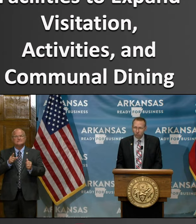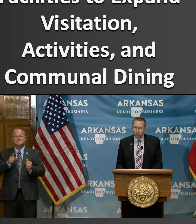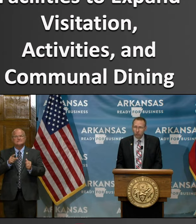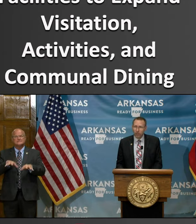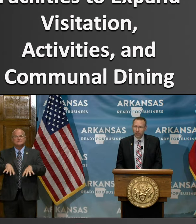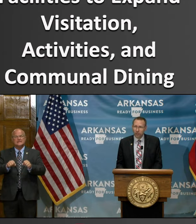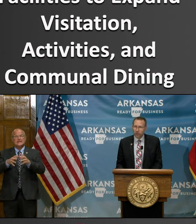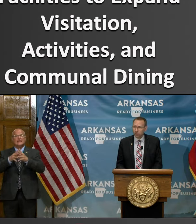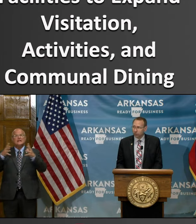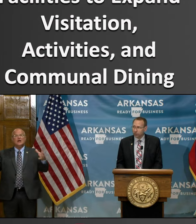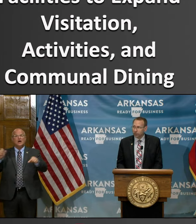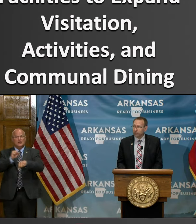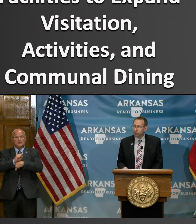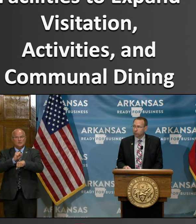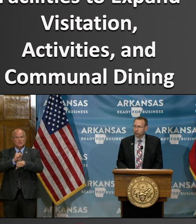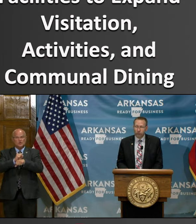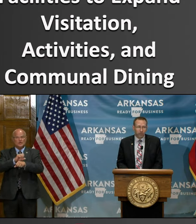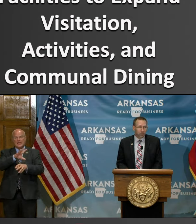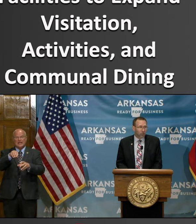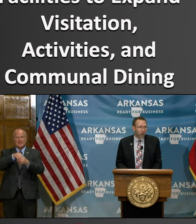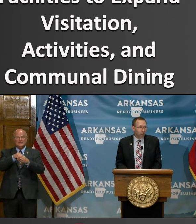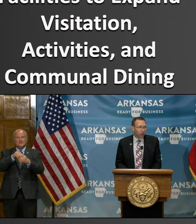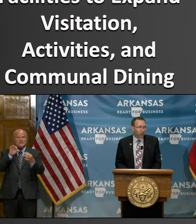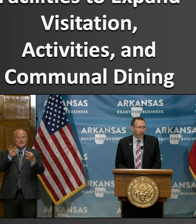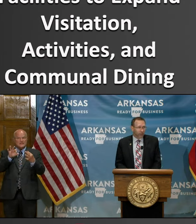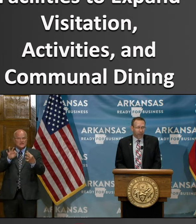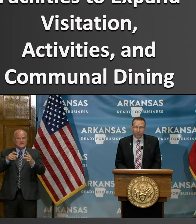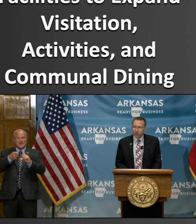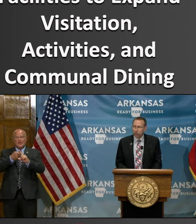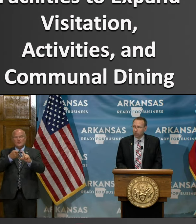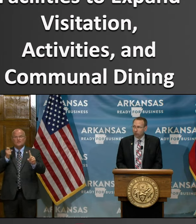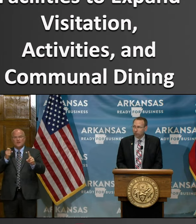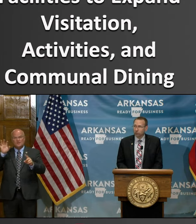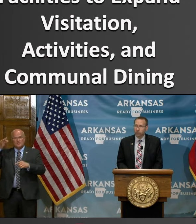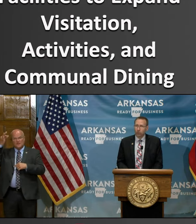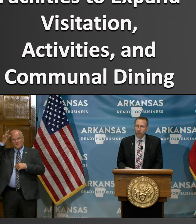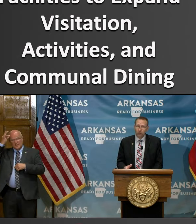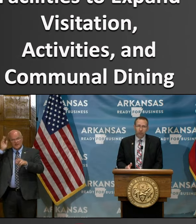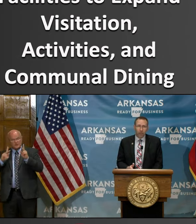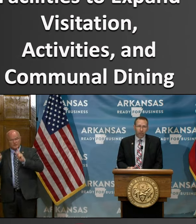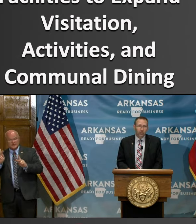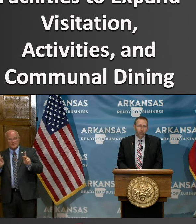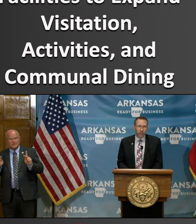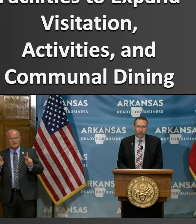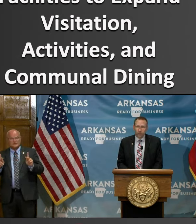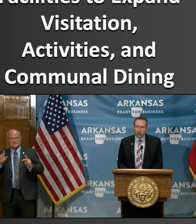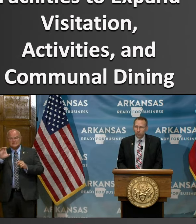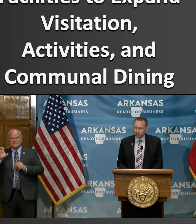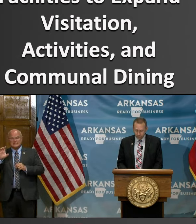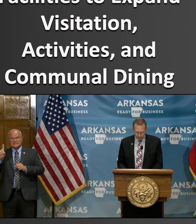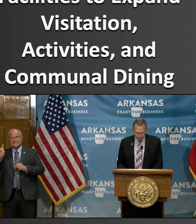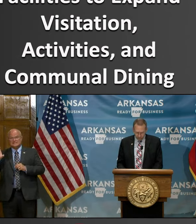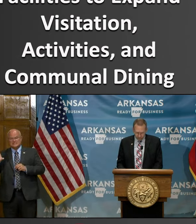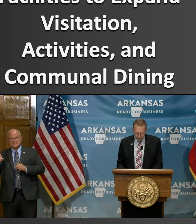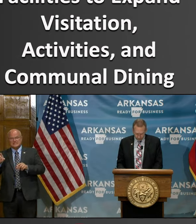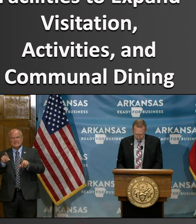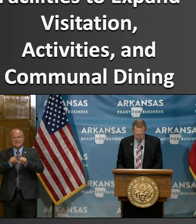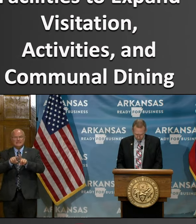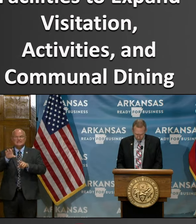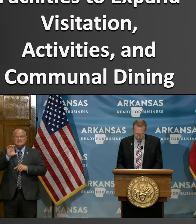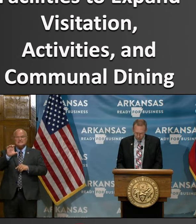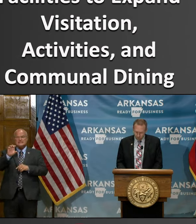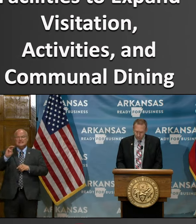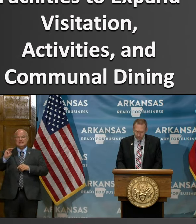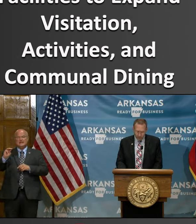taken a lot of work, and it's included input from our federal partners as well, CDC as well as